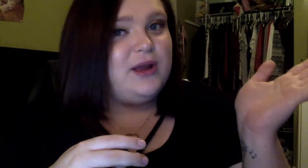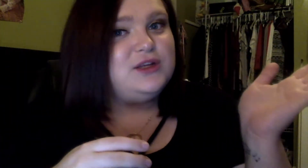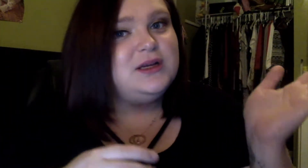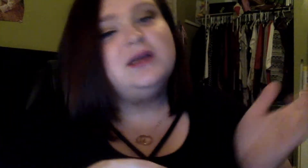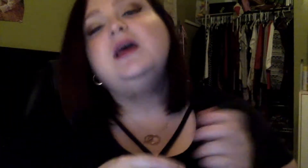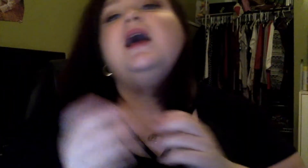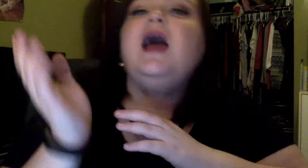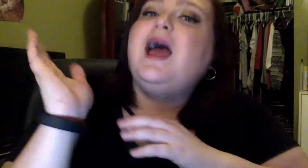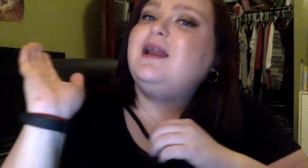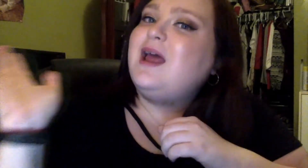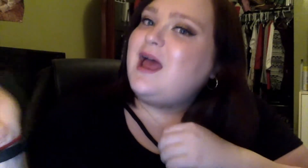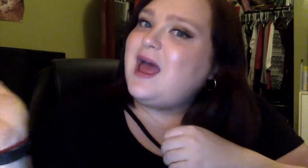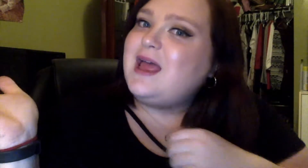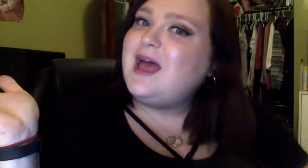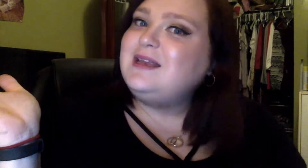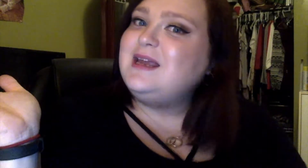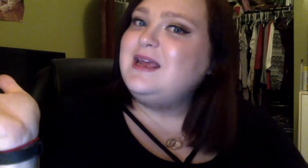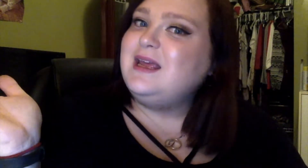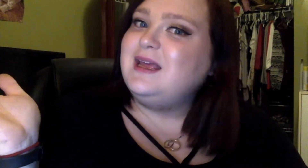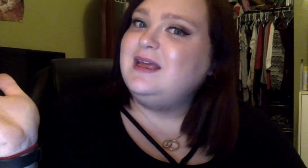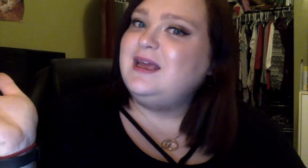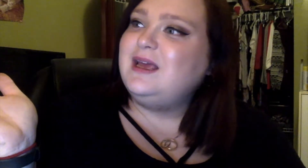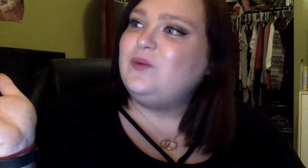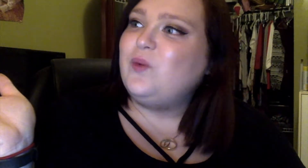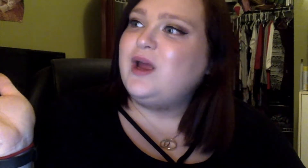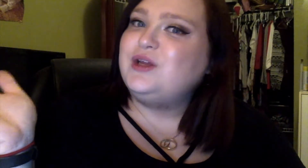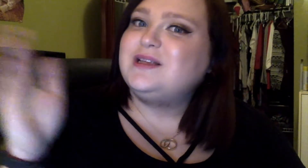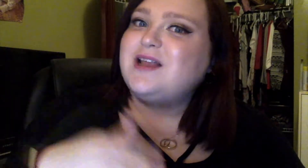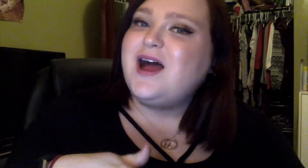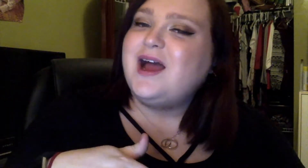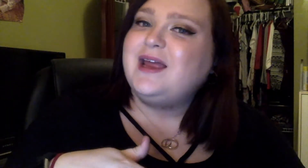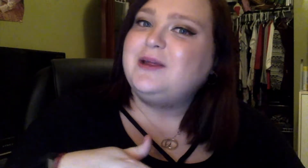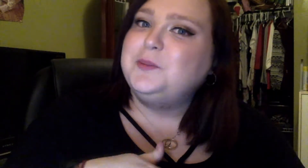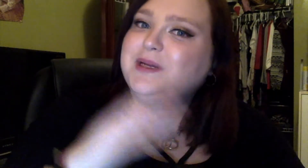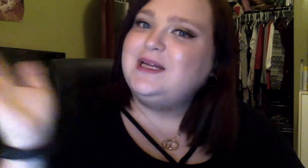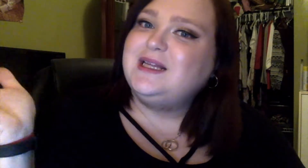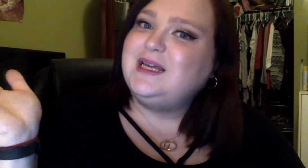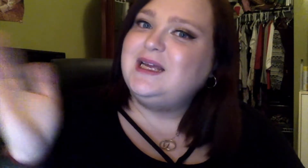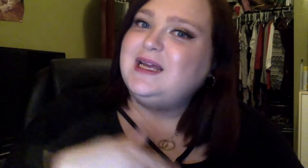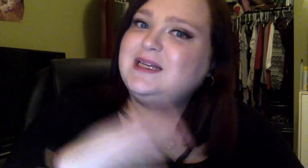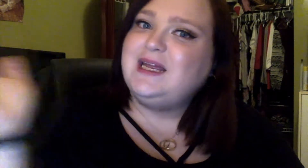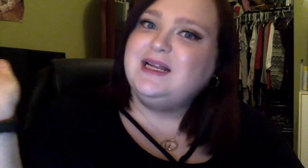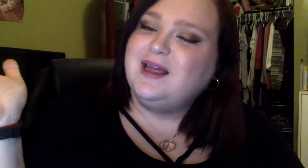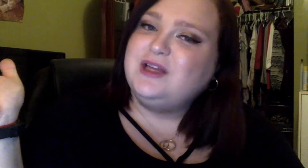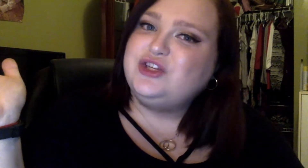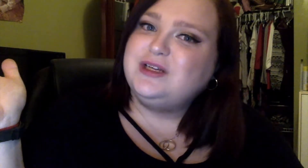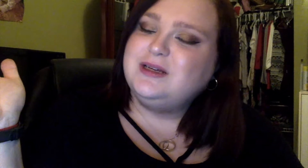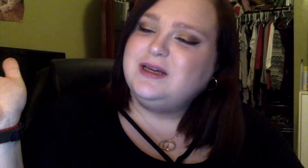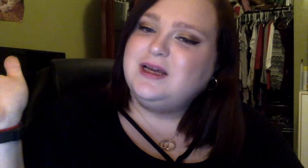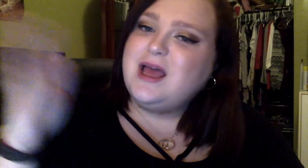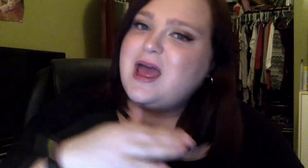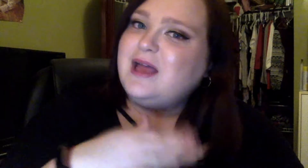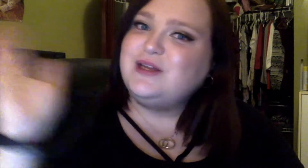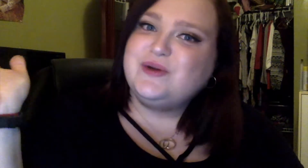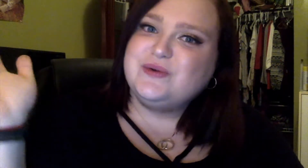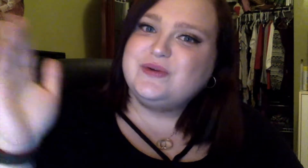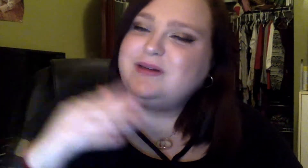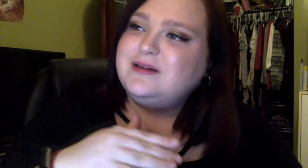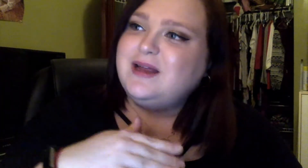Language, and SEE is where you sign completely in English and use the